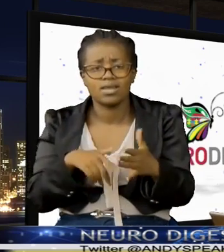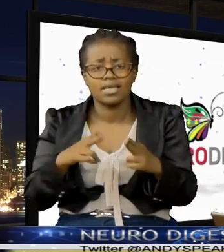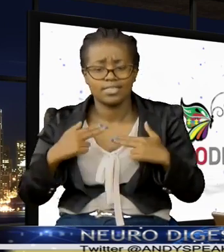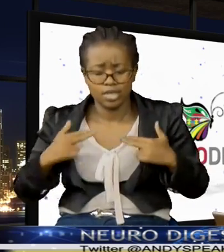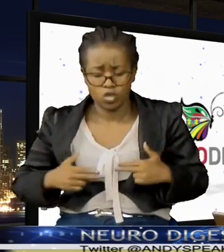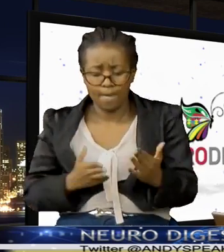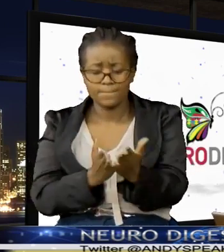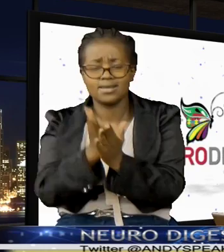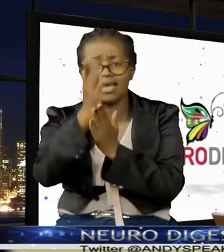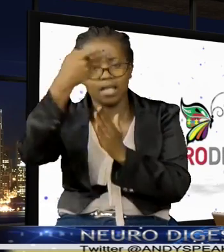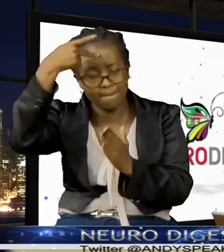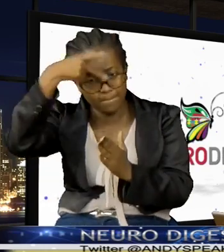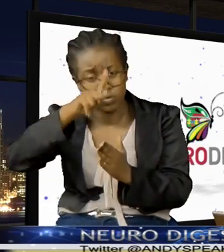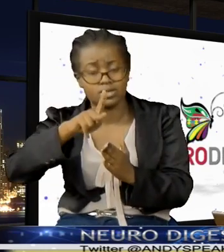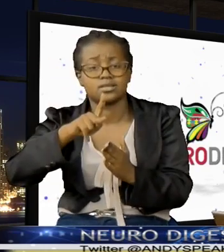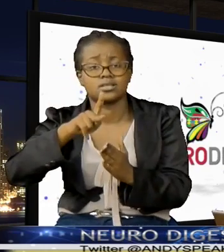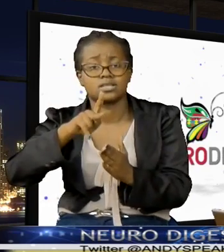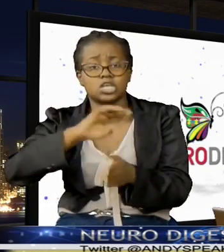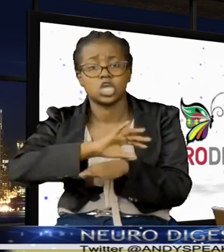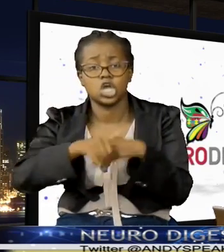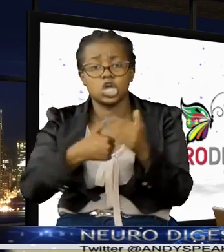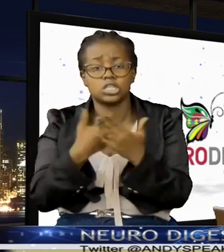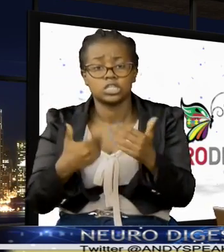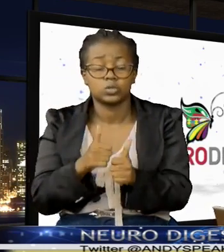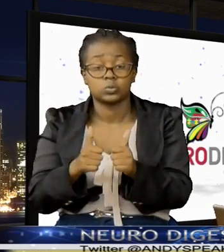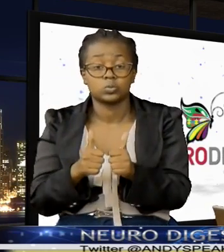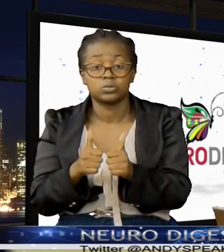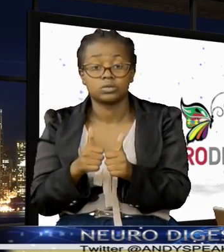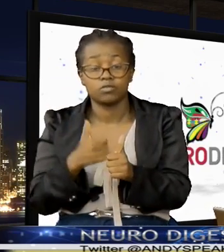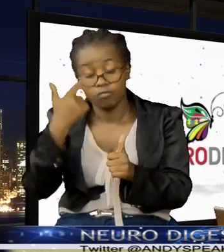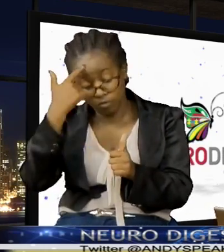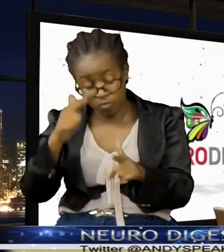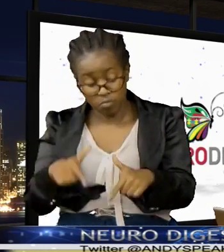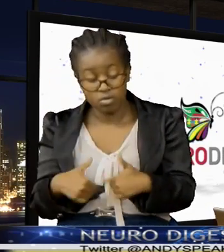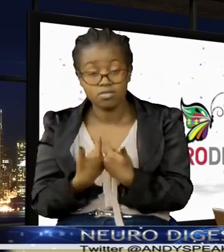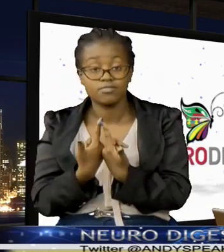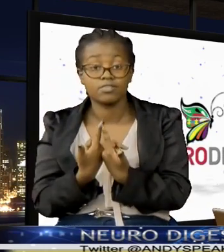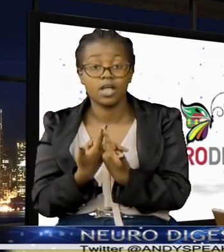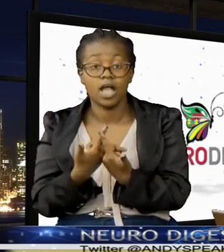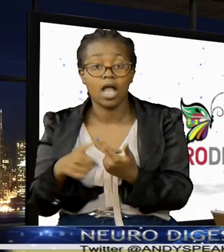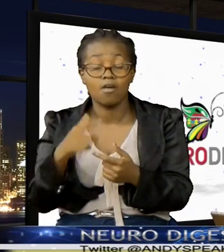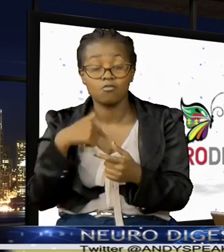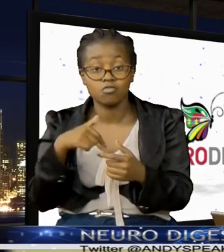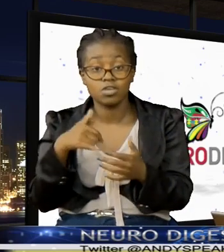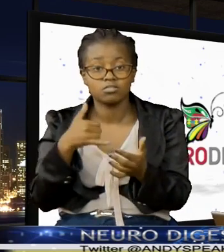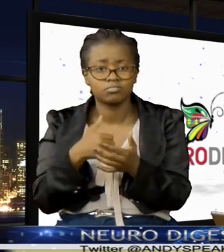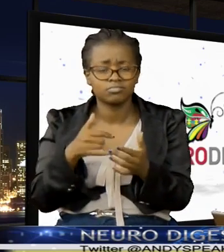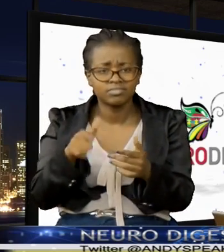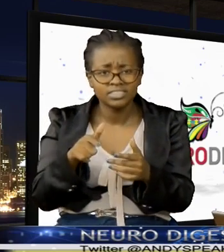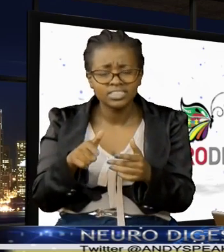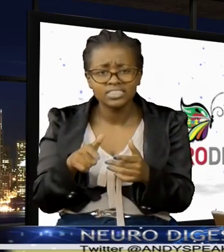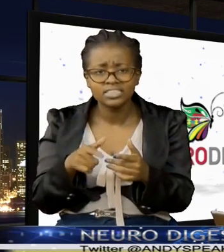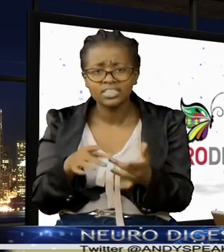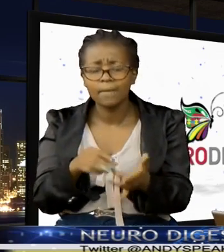rights policies and all the things that we set for ourselves. Have we included the special children? Have